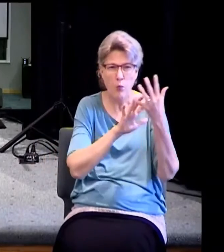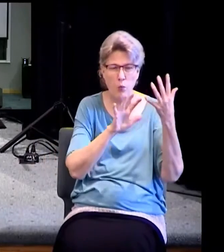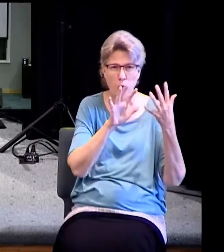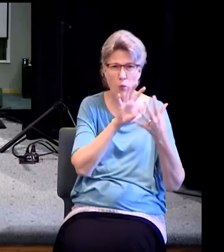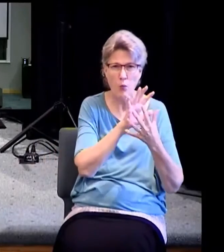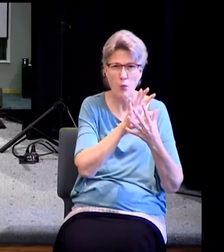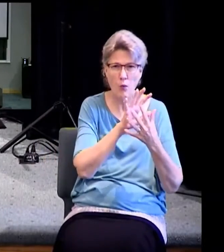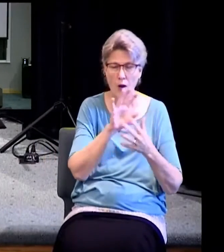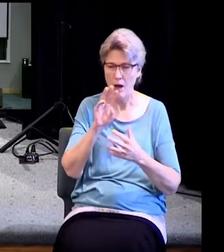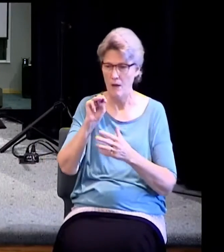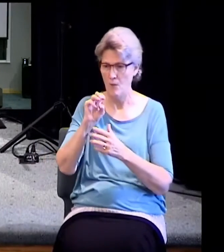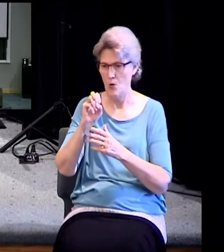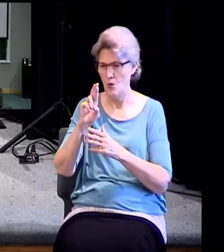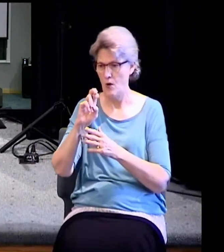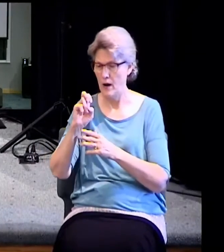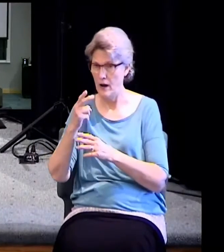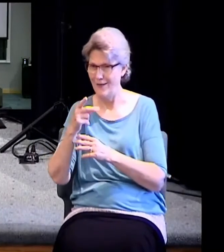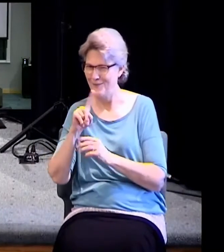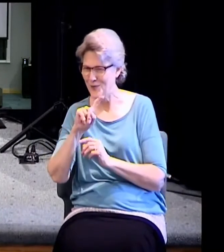Moriah